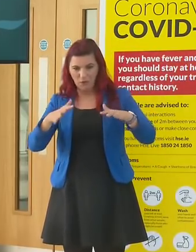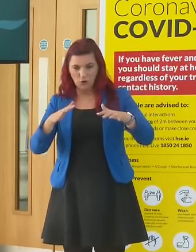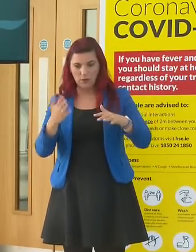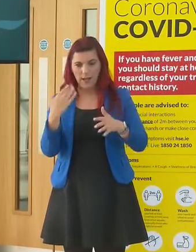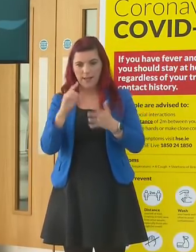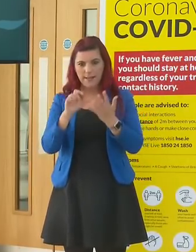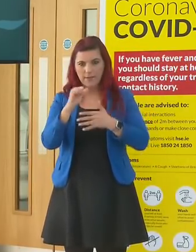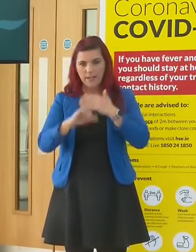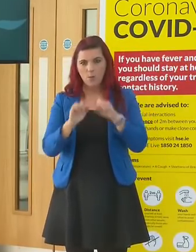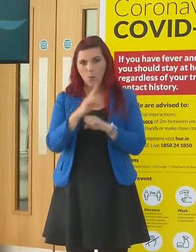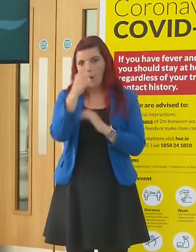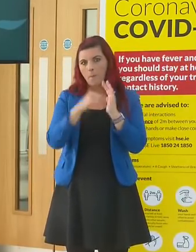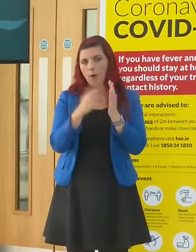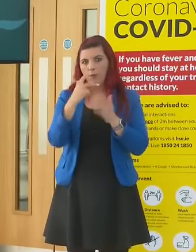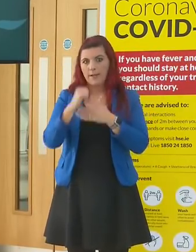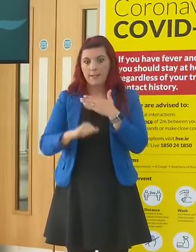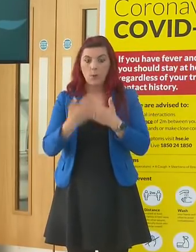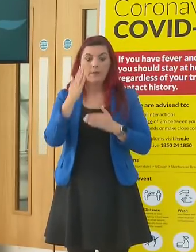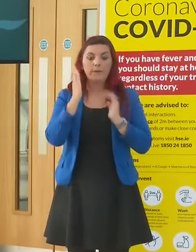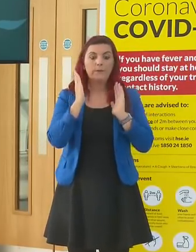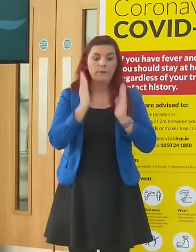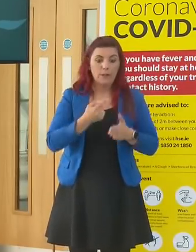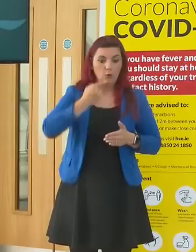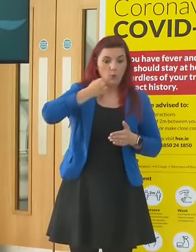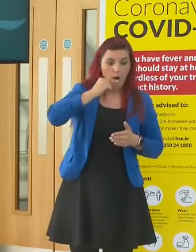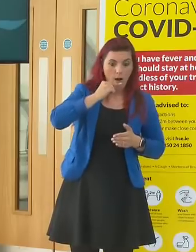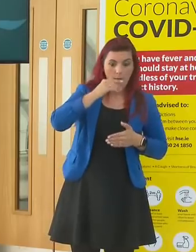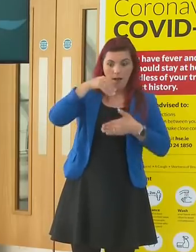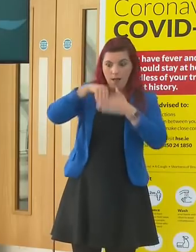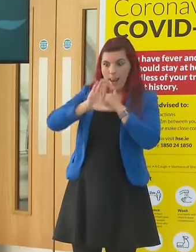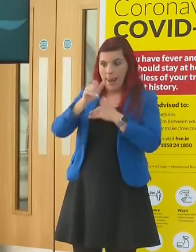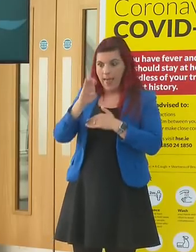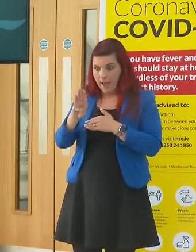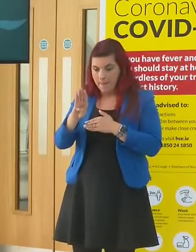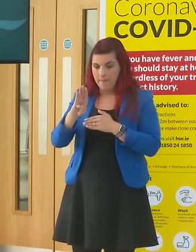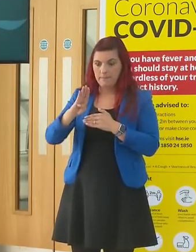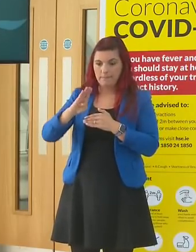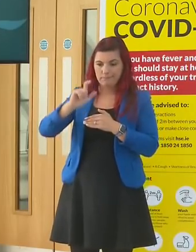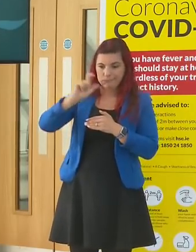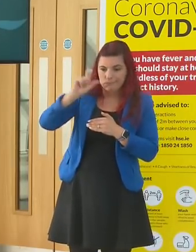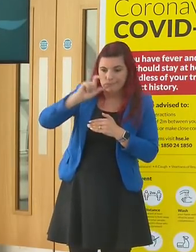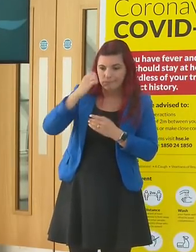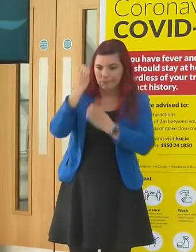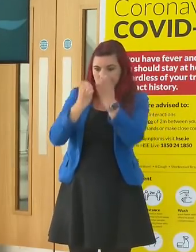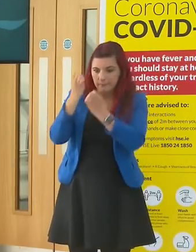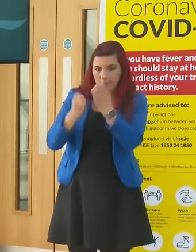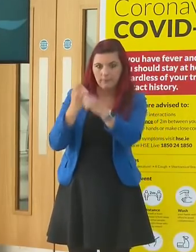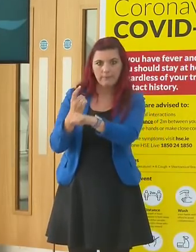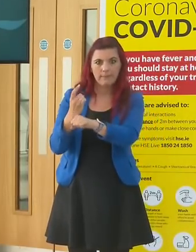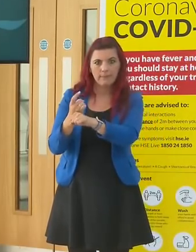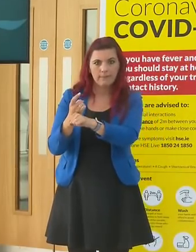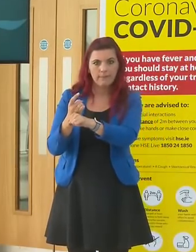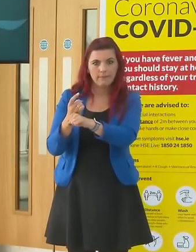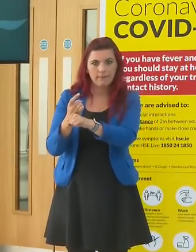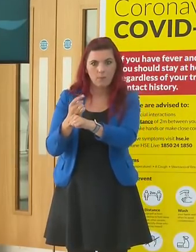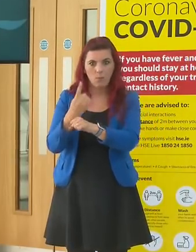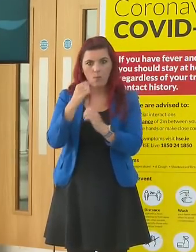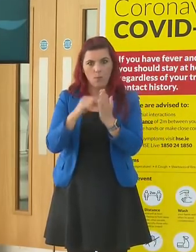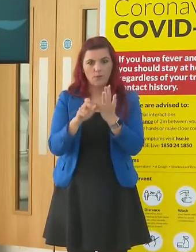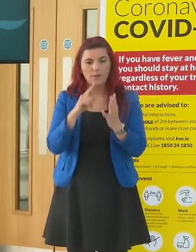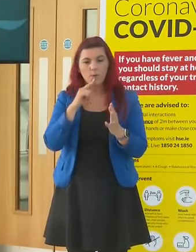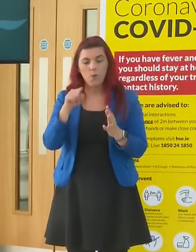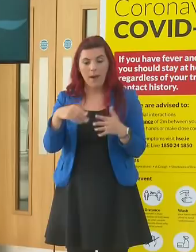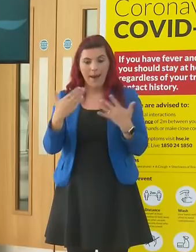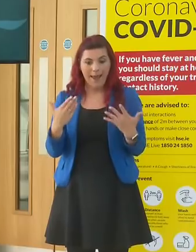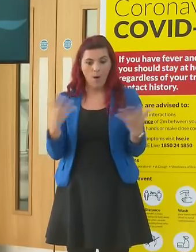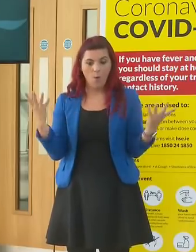been 1.3 days. And finally, 83% of the tests are now being turned around within